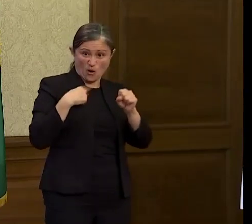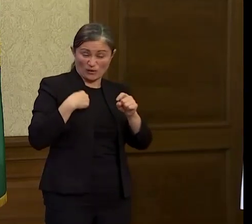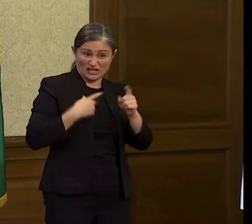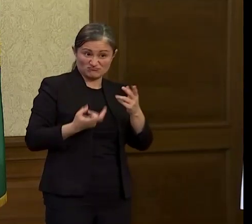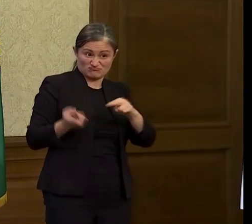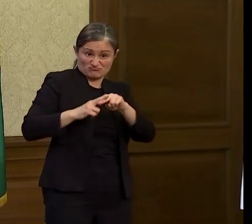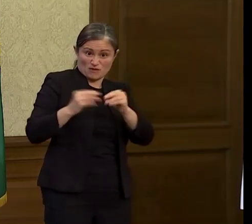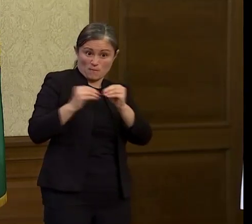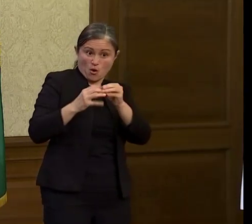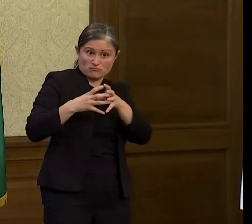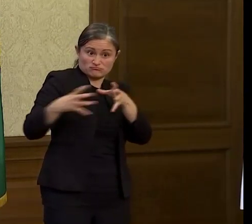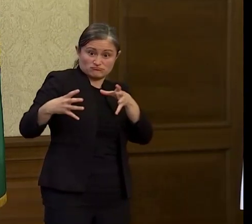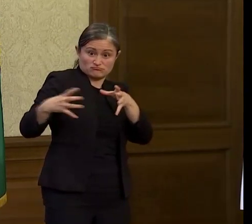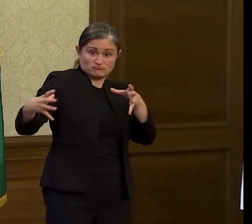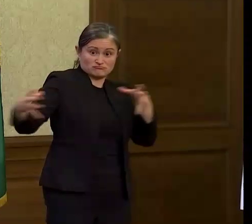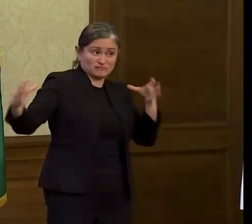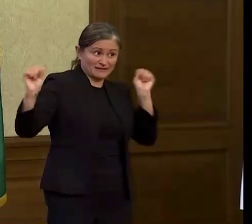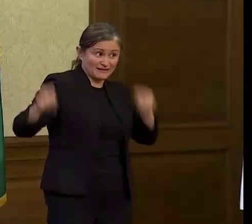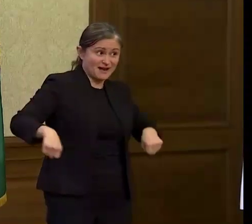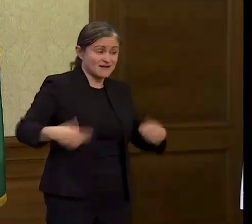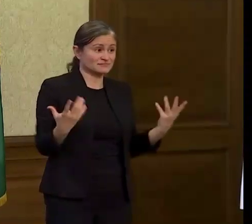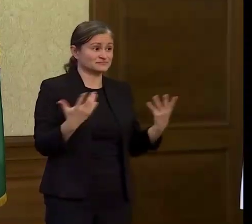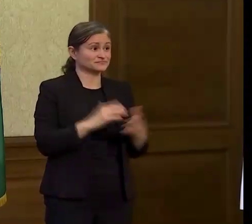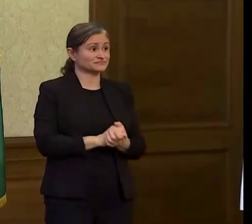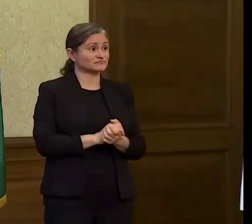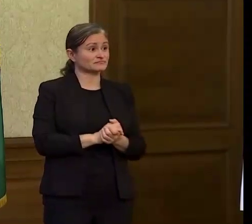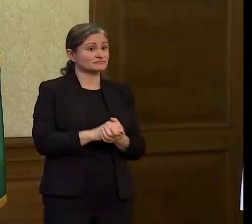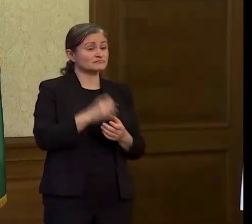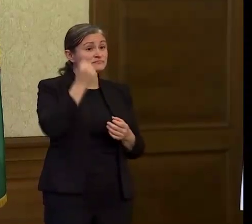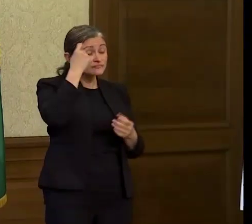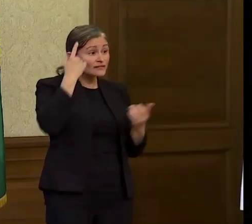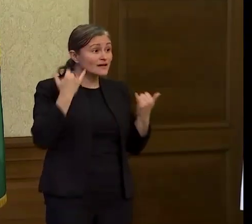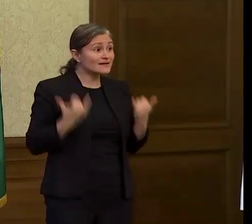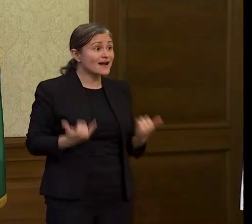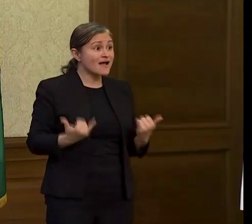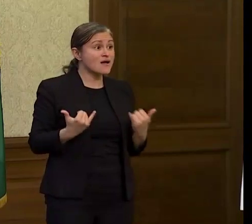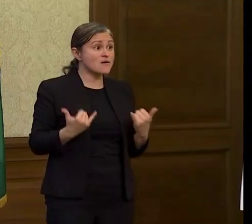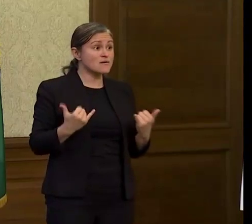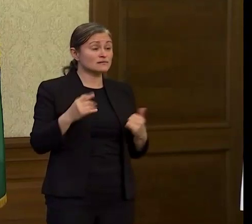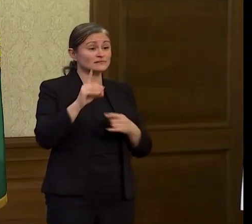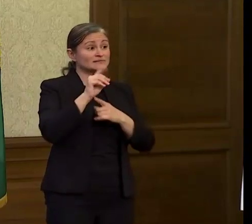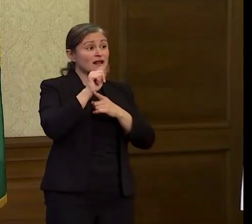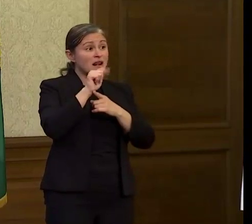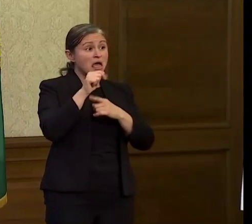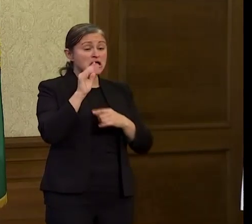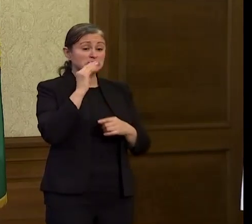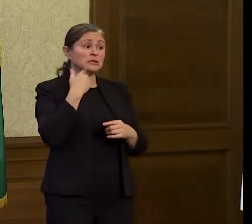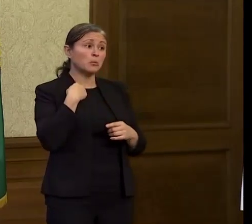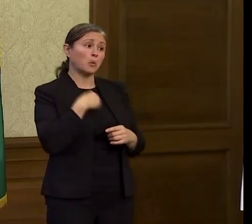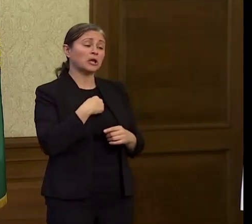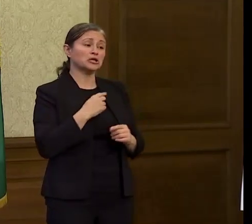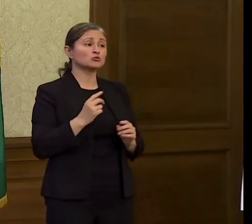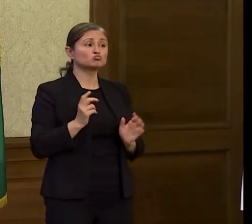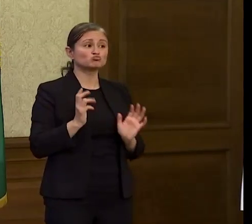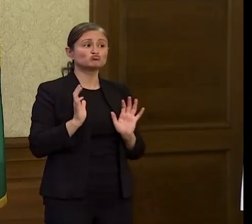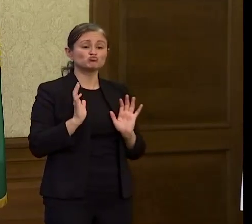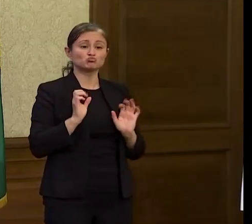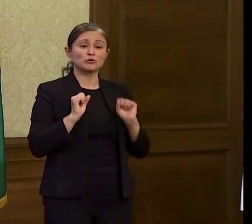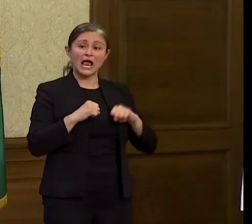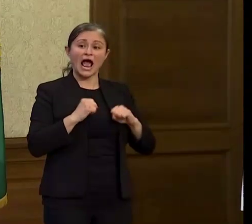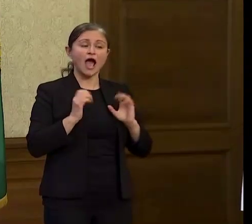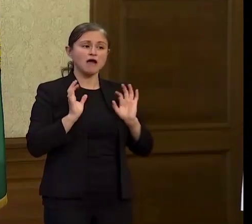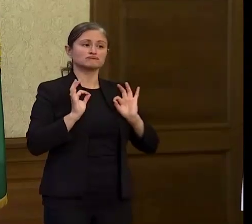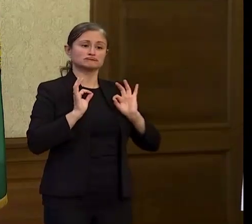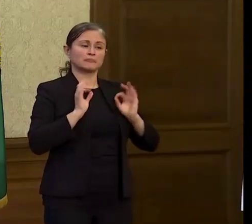modeling, we feel that we'll be able to keep track of this and keep up with it. And a lot of this had to do with some of the earlier guidance that the